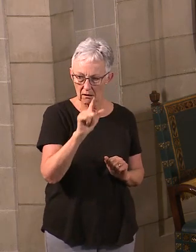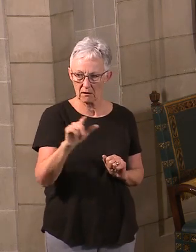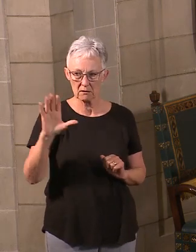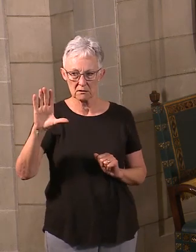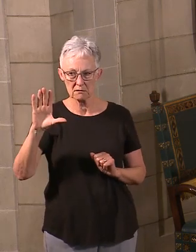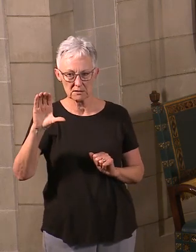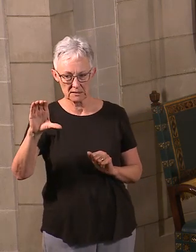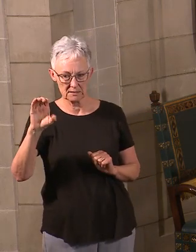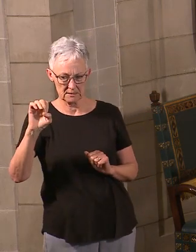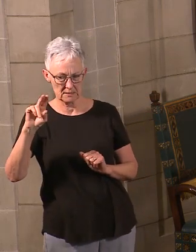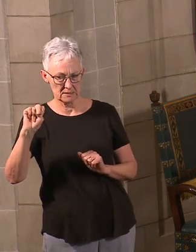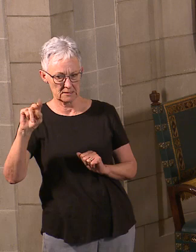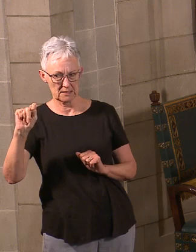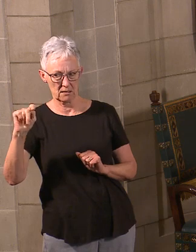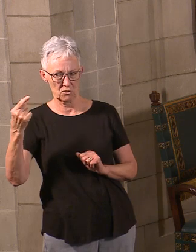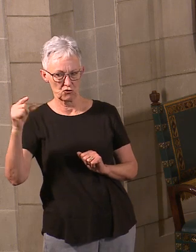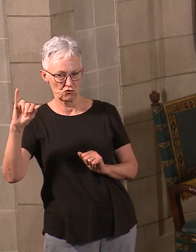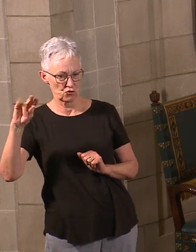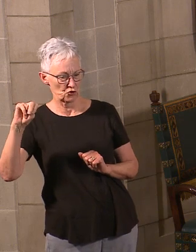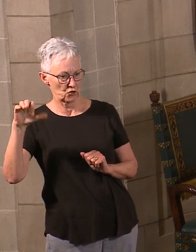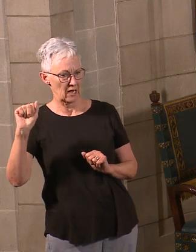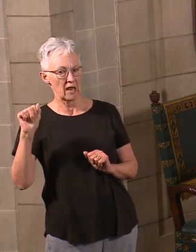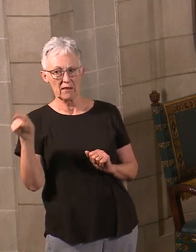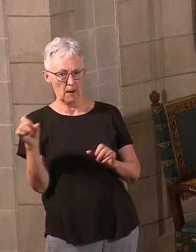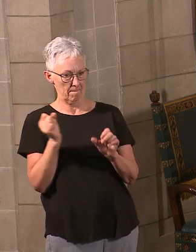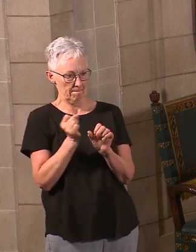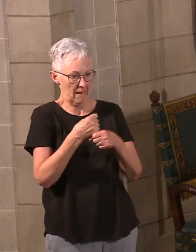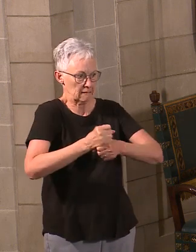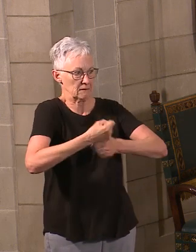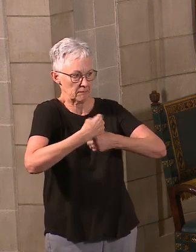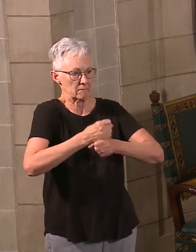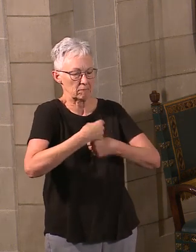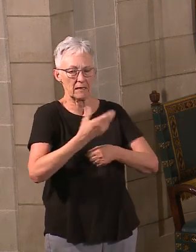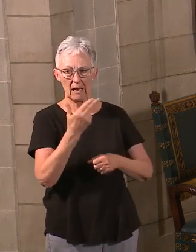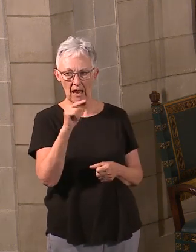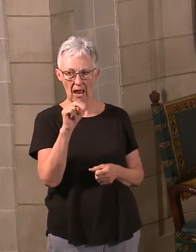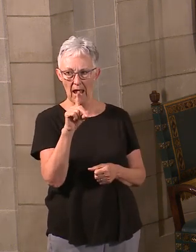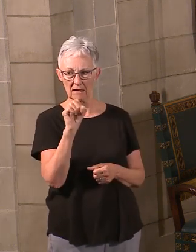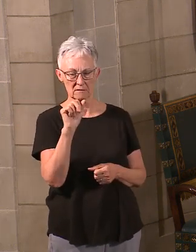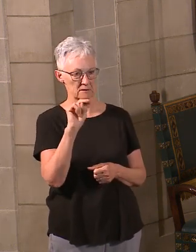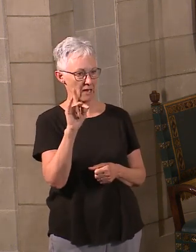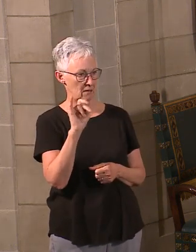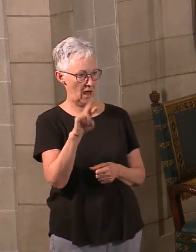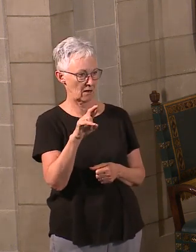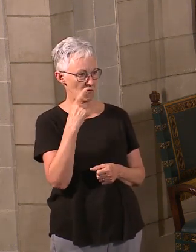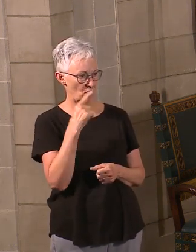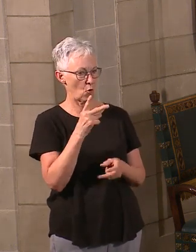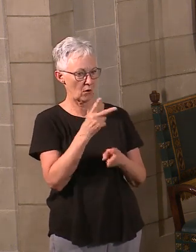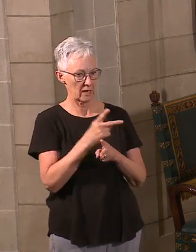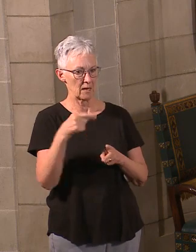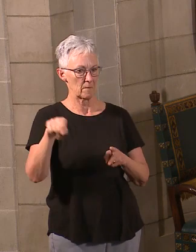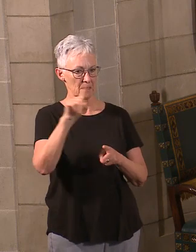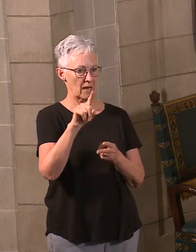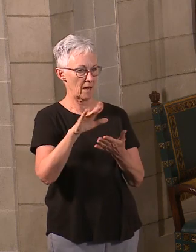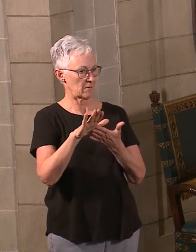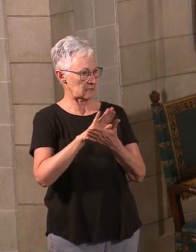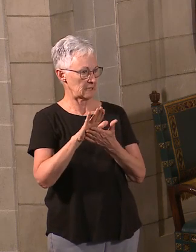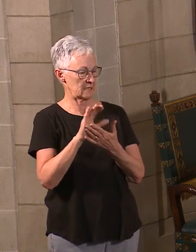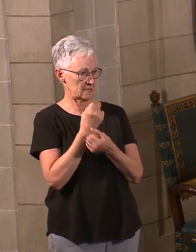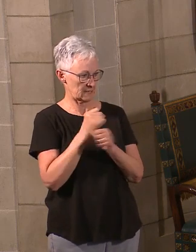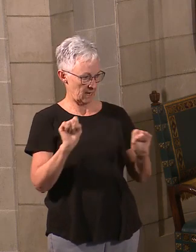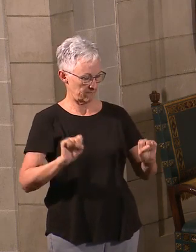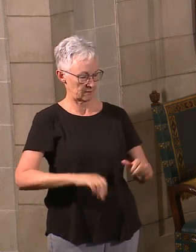hand sanitizer to make sure that our healthcare facilities have that resource available as well. So thank you very much to UNL. Transportation data. We